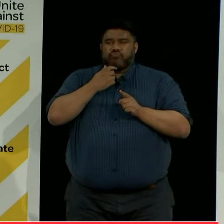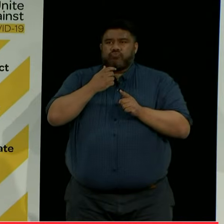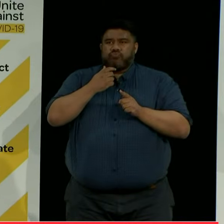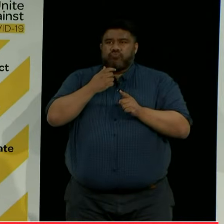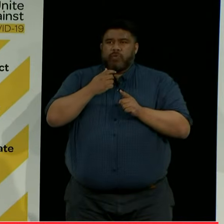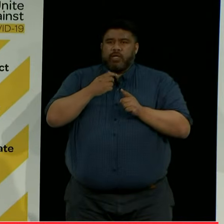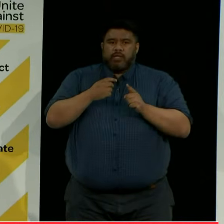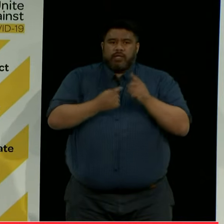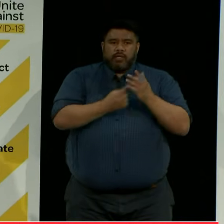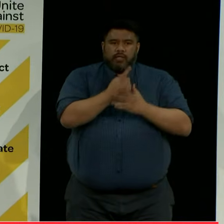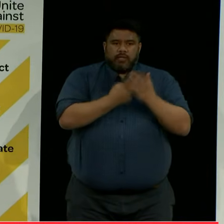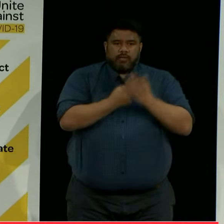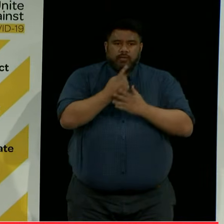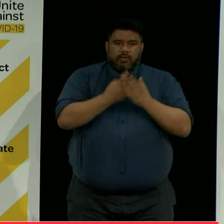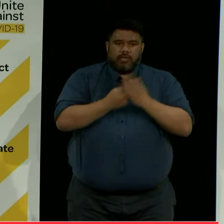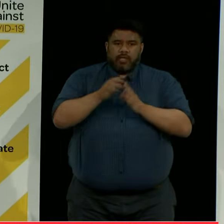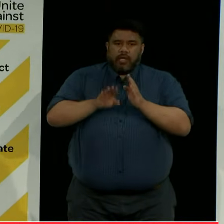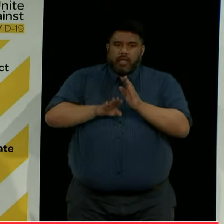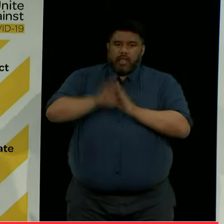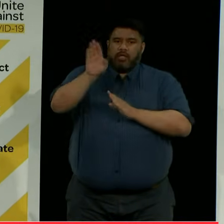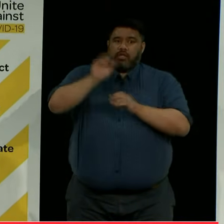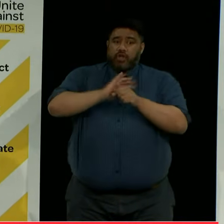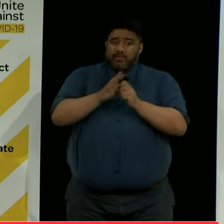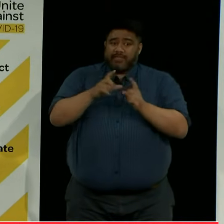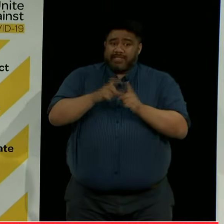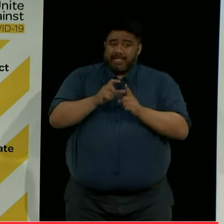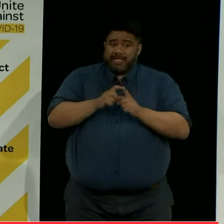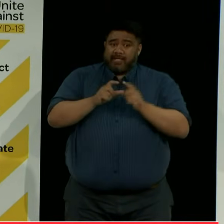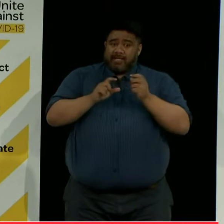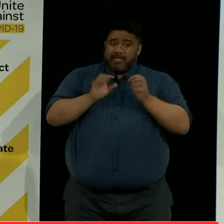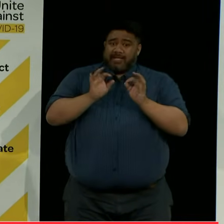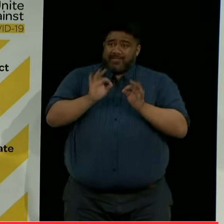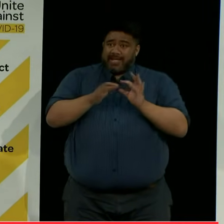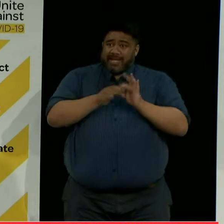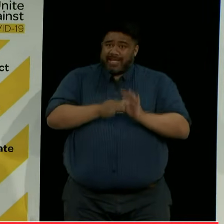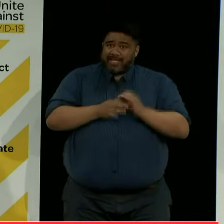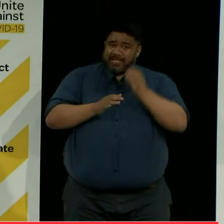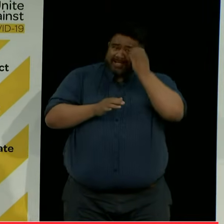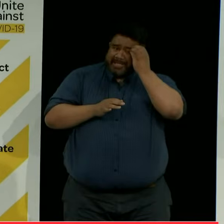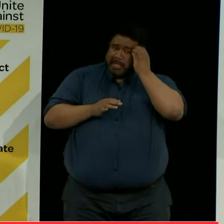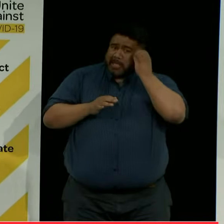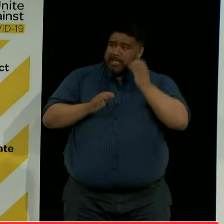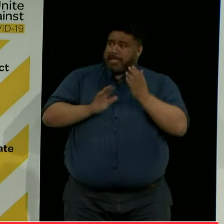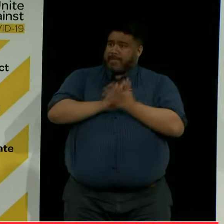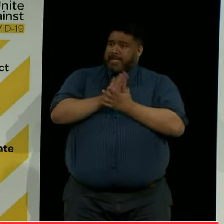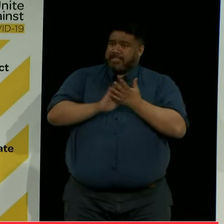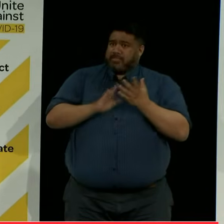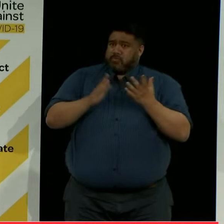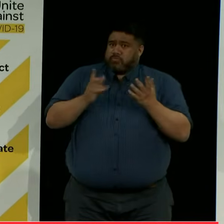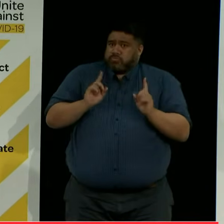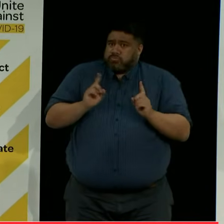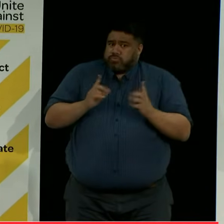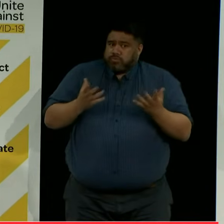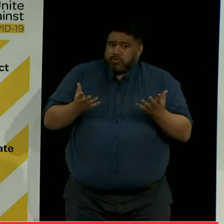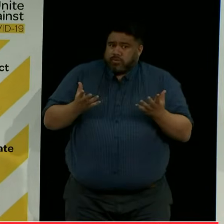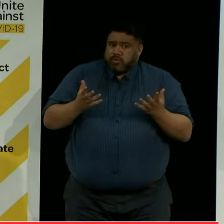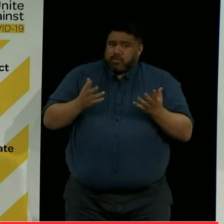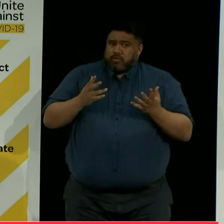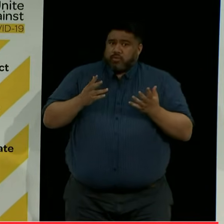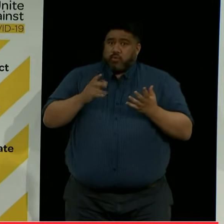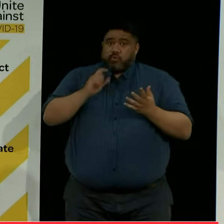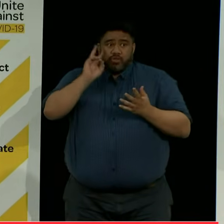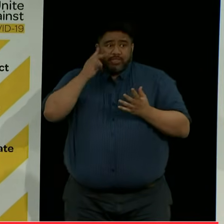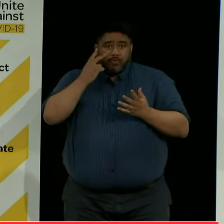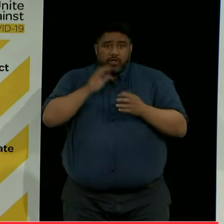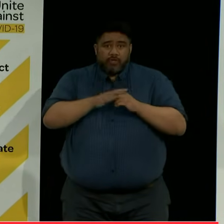cases? Would you come back to where you are now? Look, we haven't set out dates for the very reason that we could pause. But